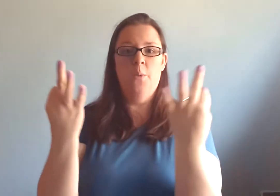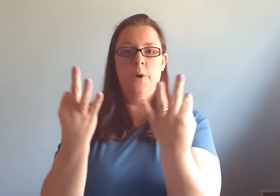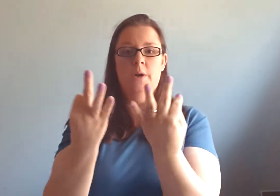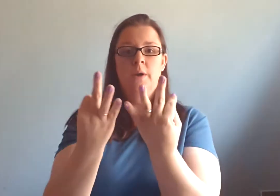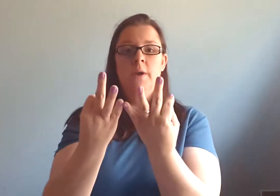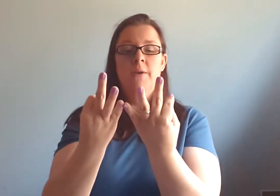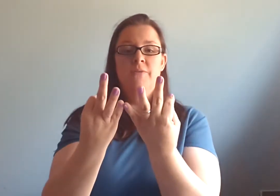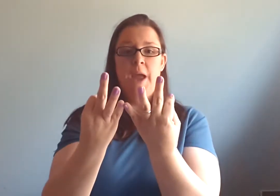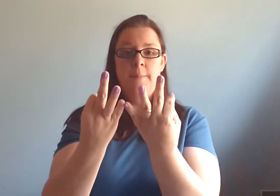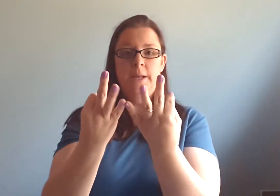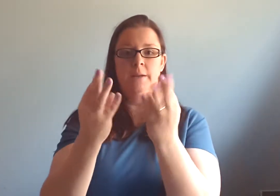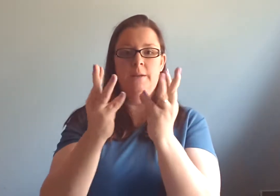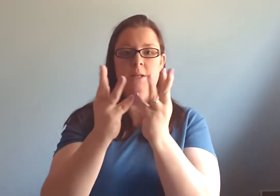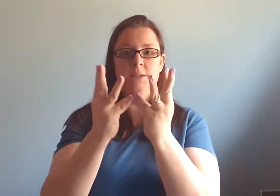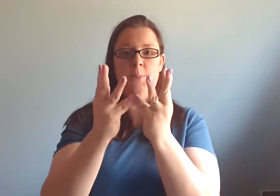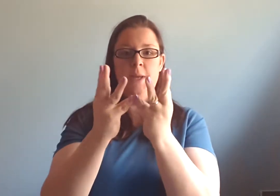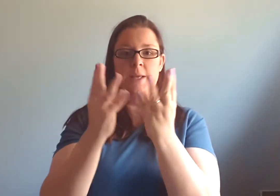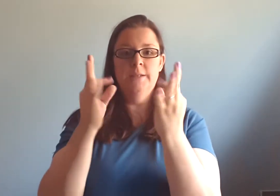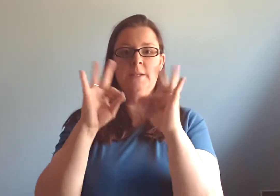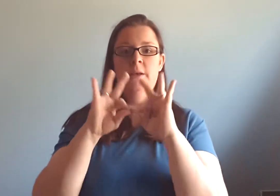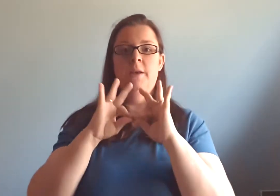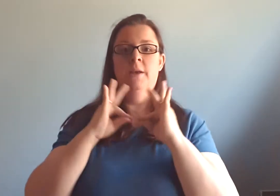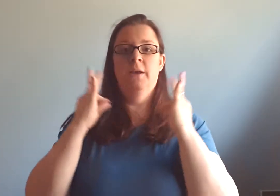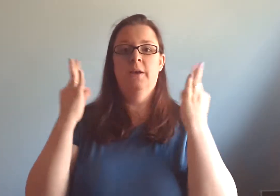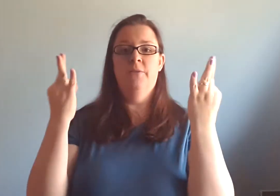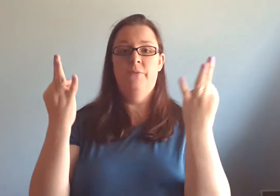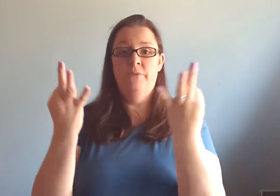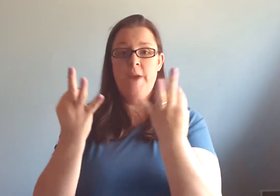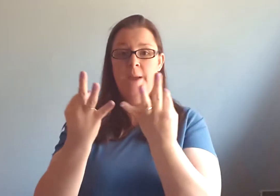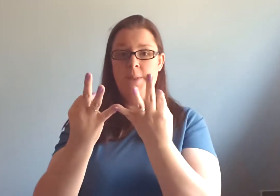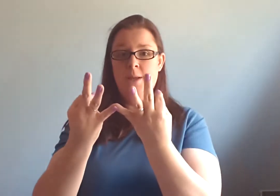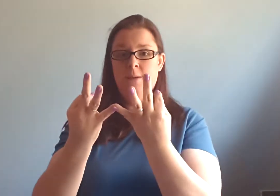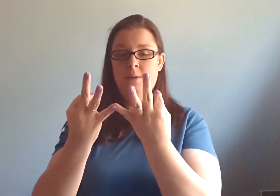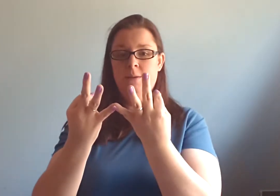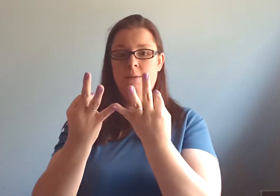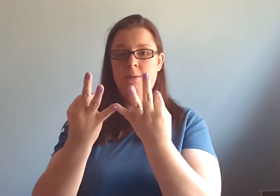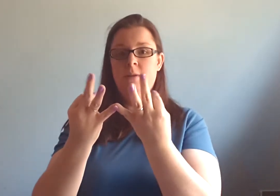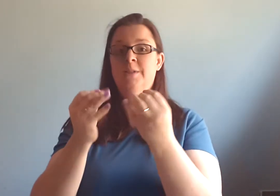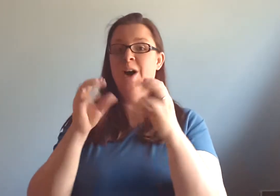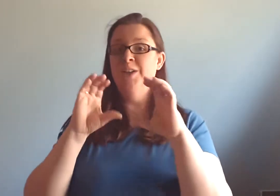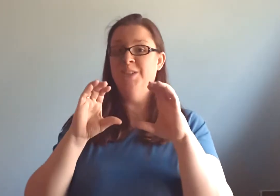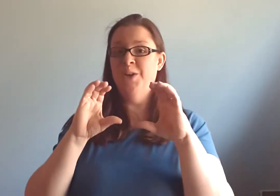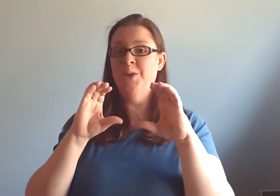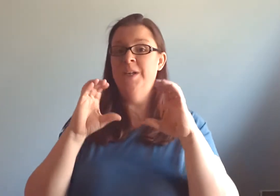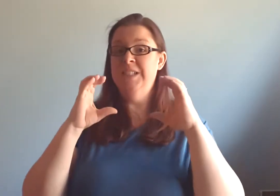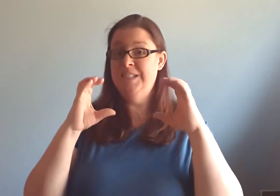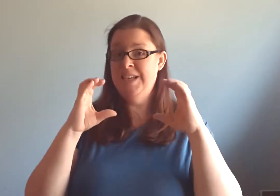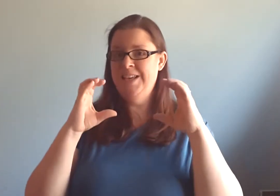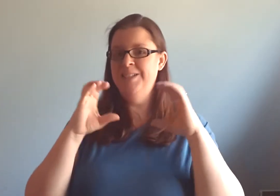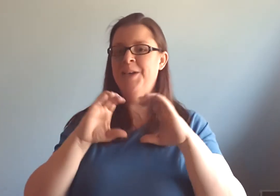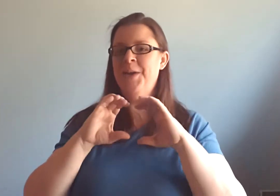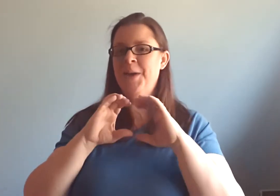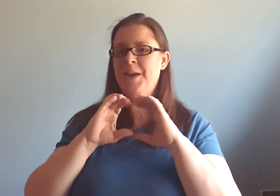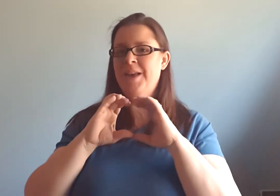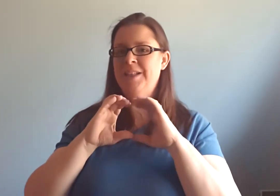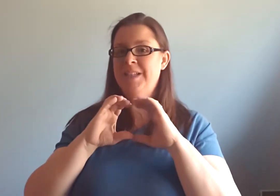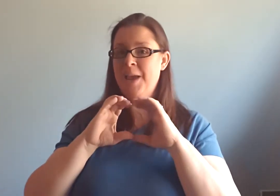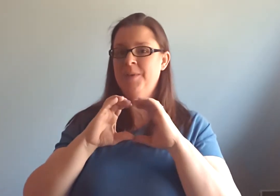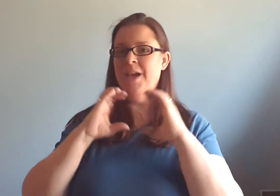outward. Family. And touch the pinkies. Family. Also, C's in the same